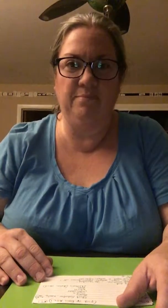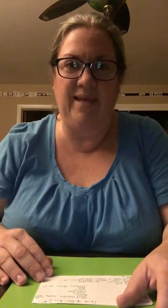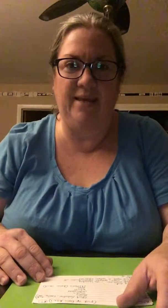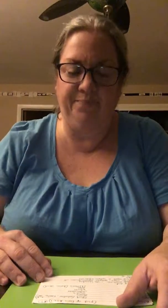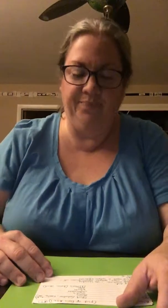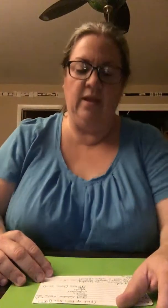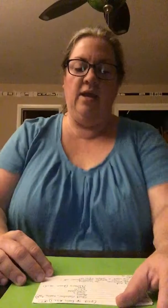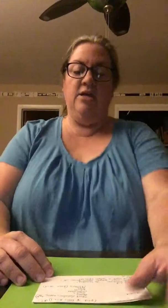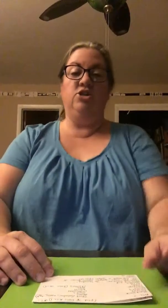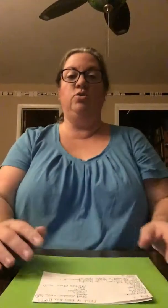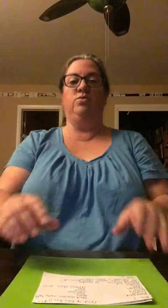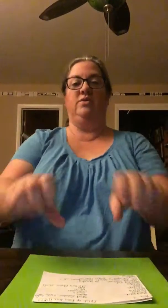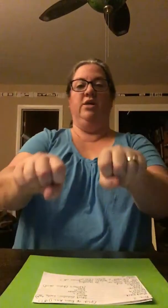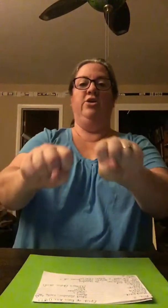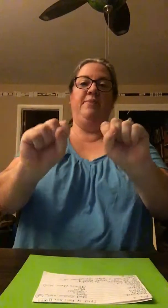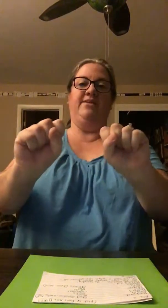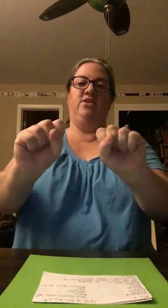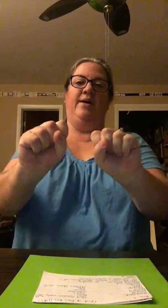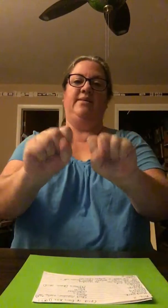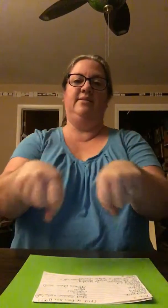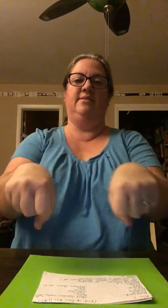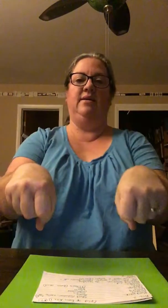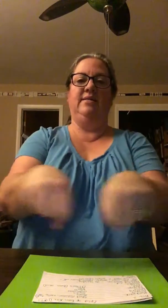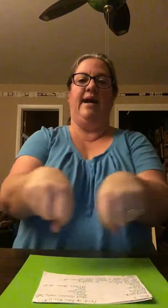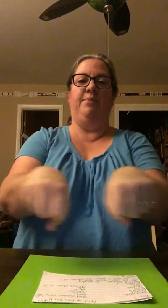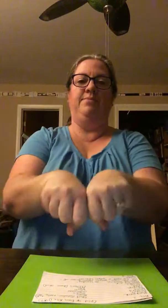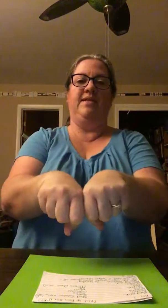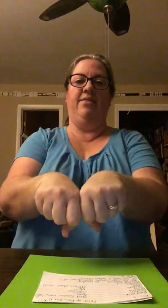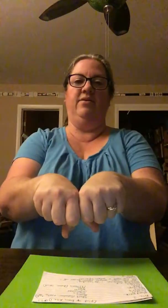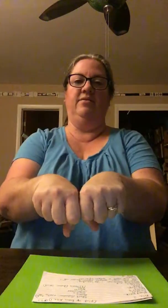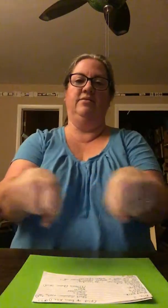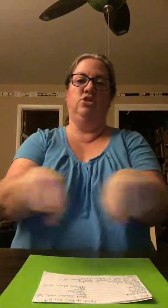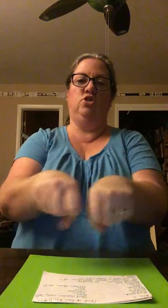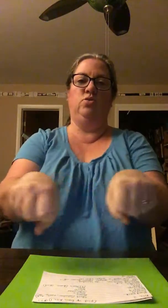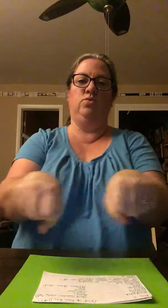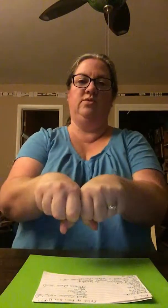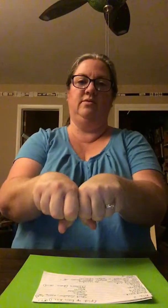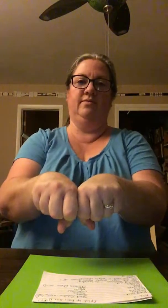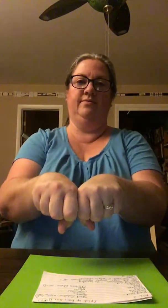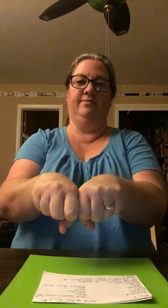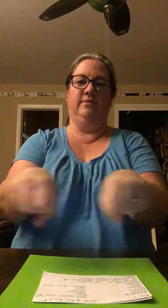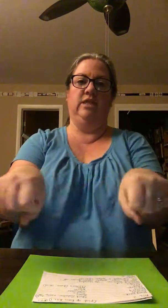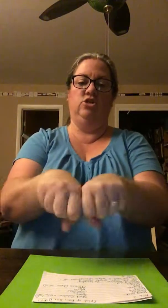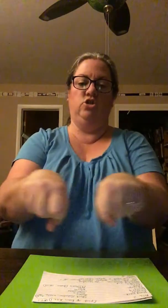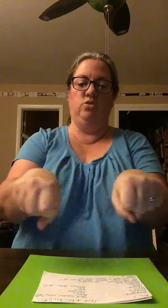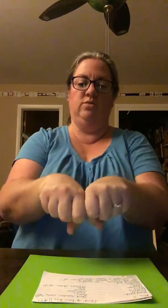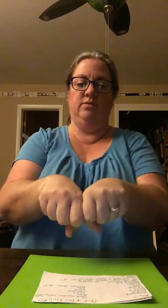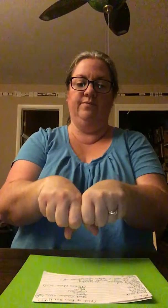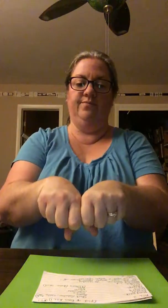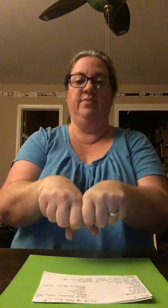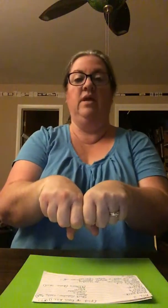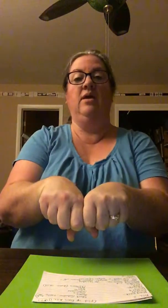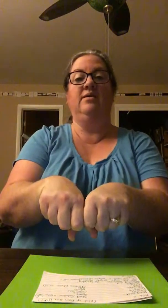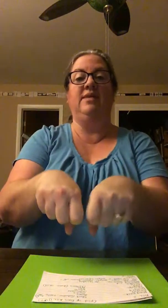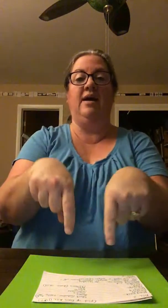me. Shoes. You're going to make two S's. Tap them together. Shoes. Shoes.